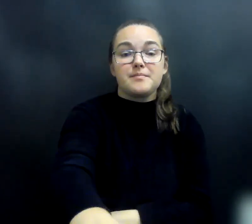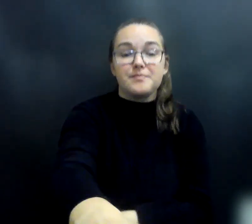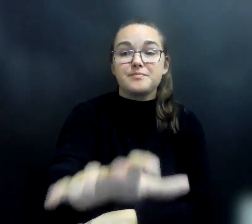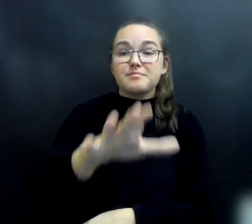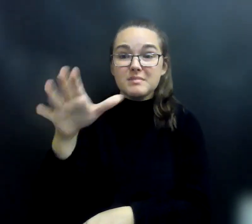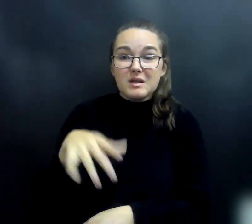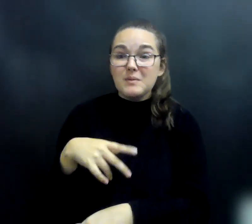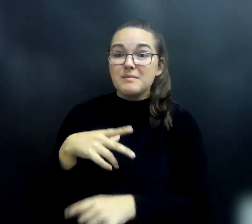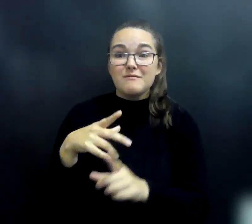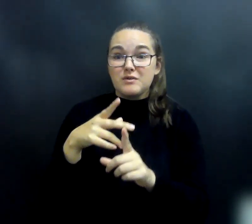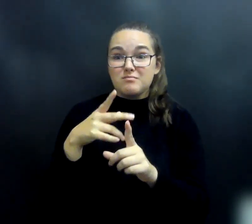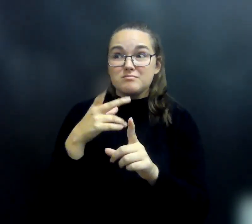telescopes